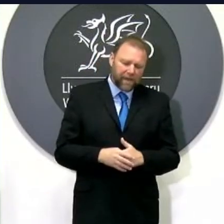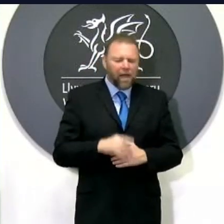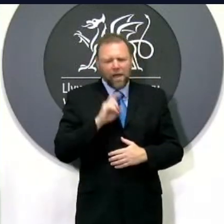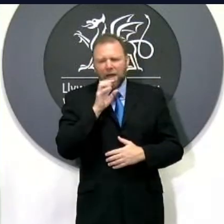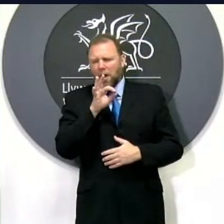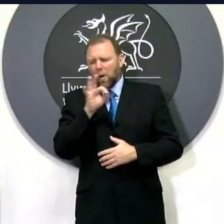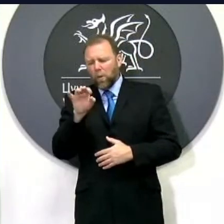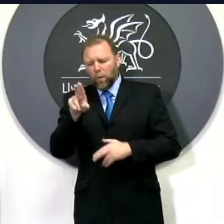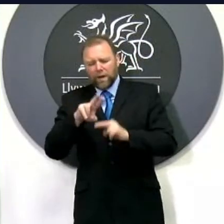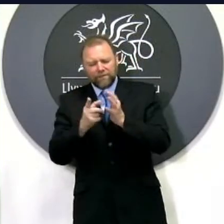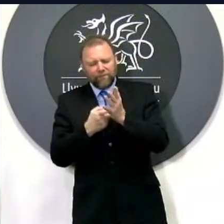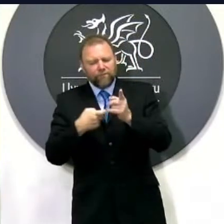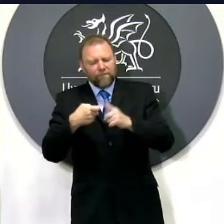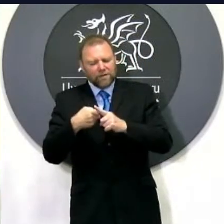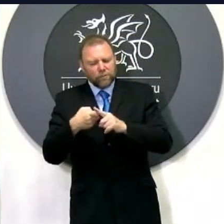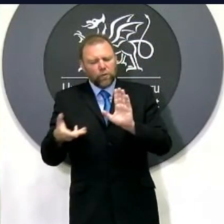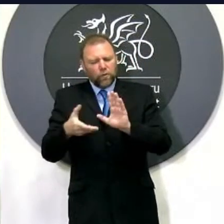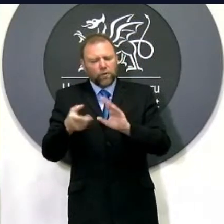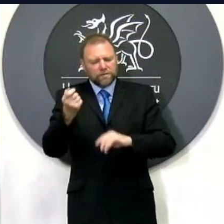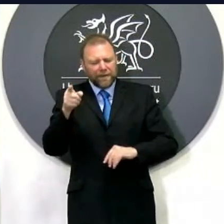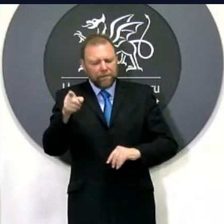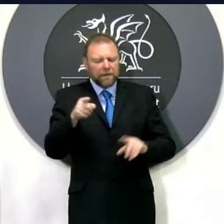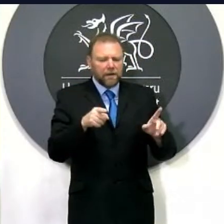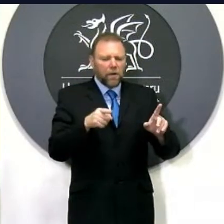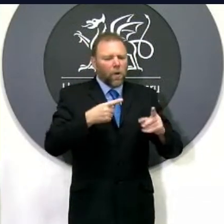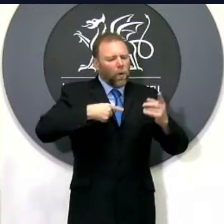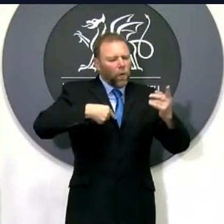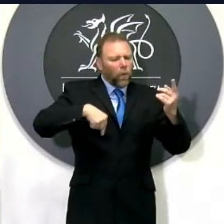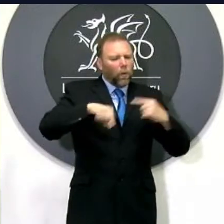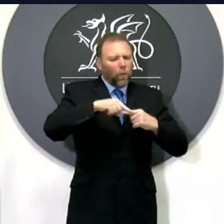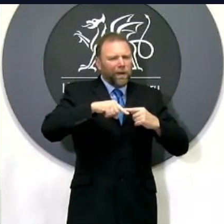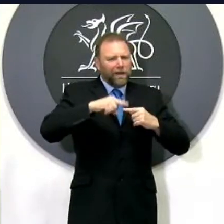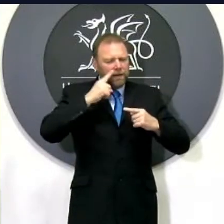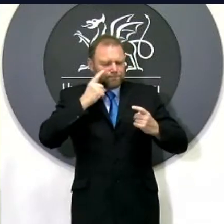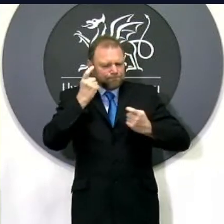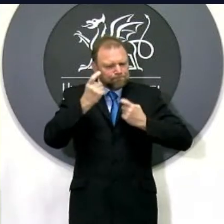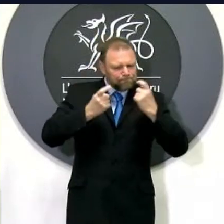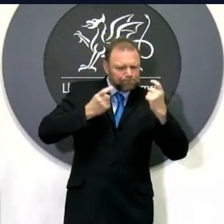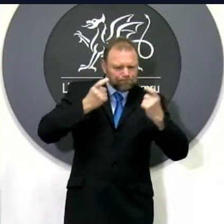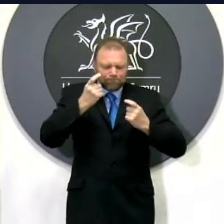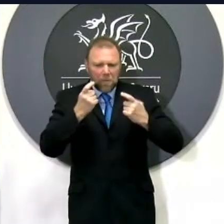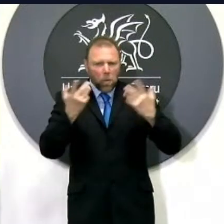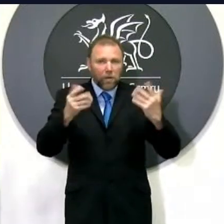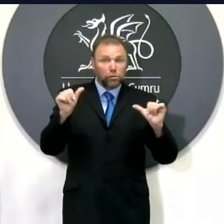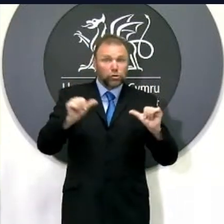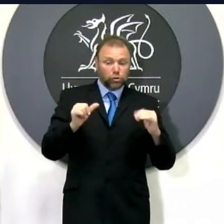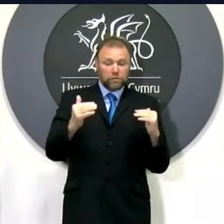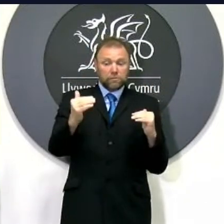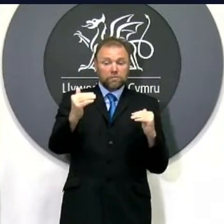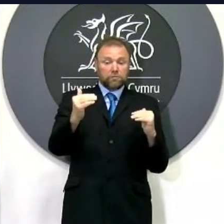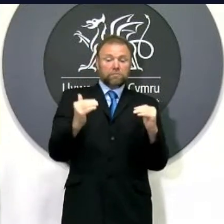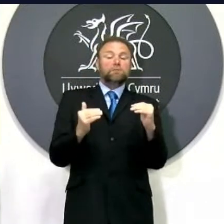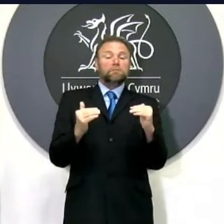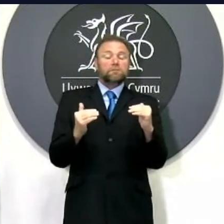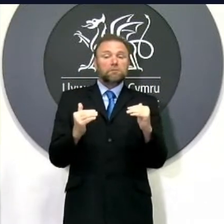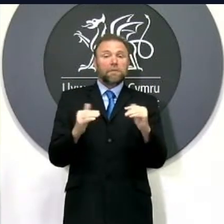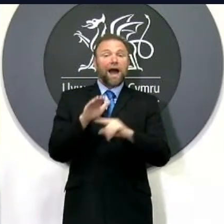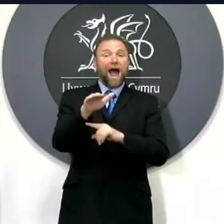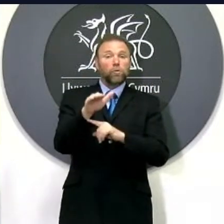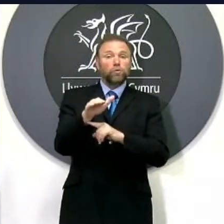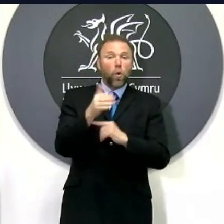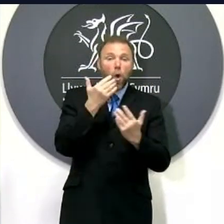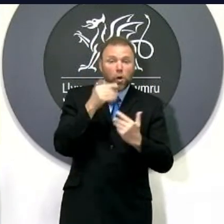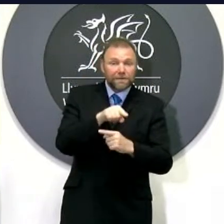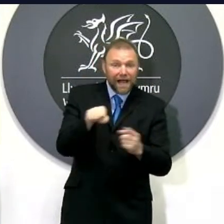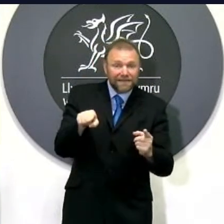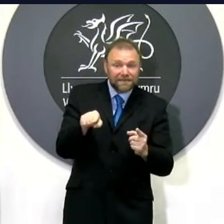just to add something here, at whether or not we should have moved outdoor hospitality forward by 2 weeks to take